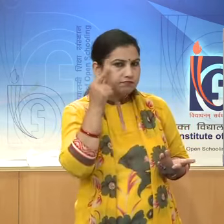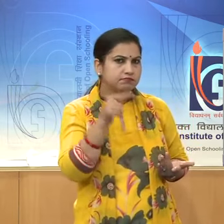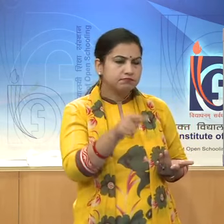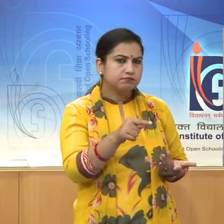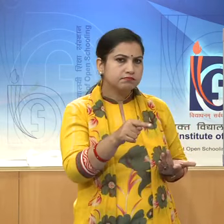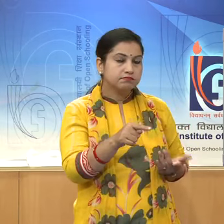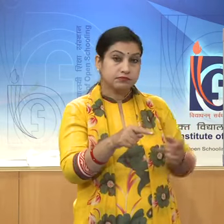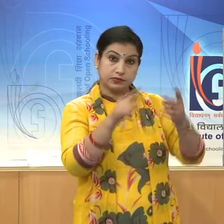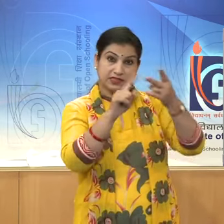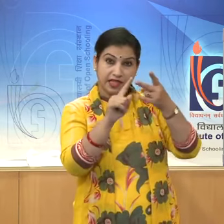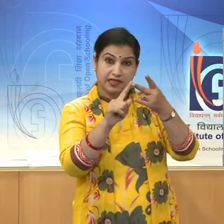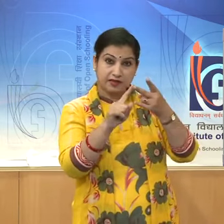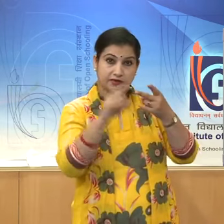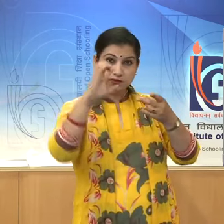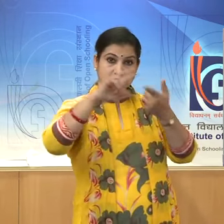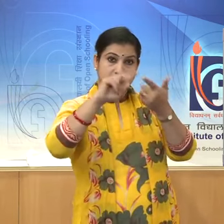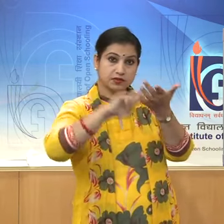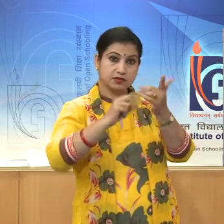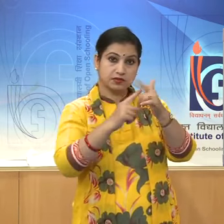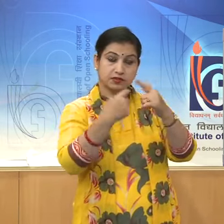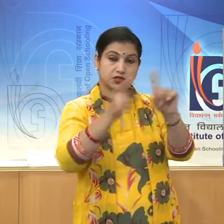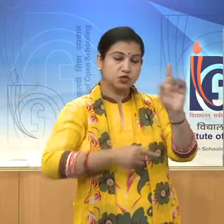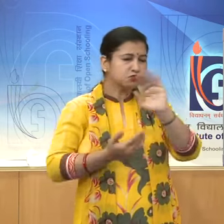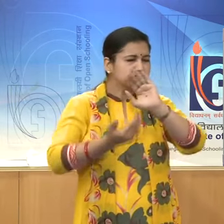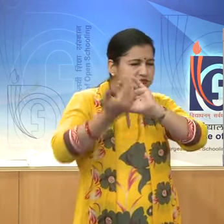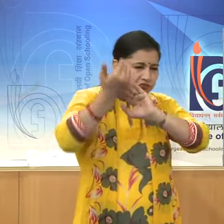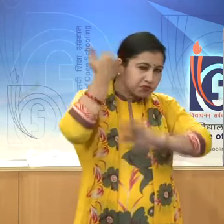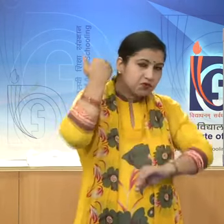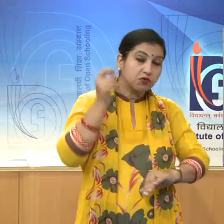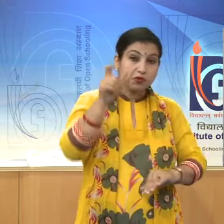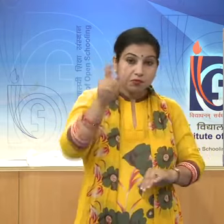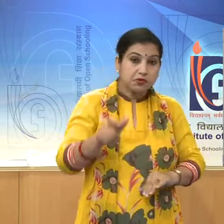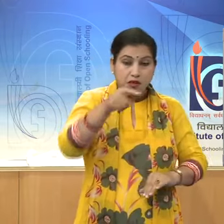2nd century ancient Greek